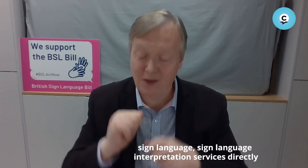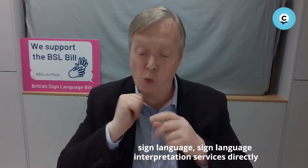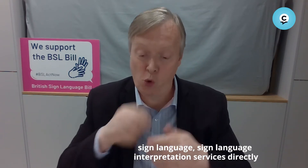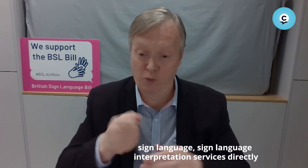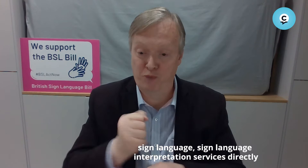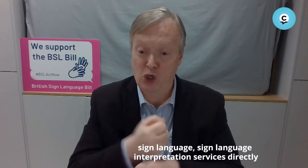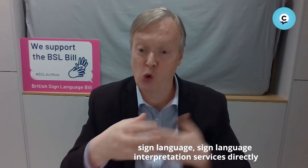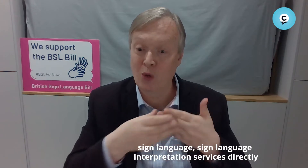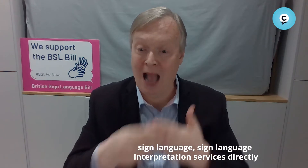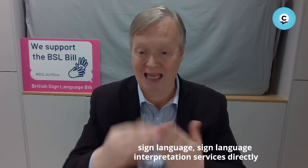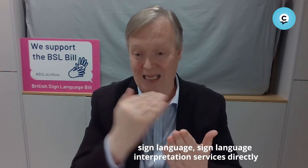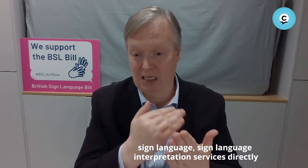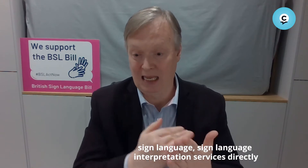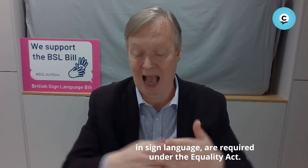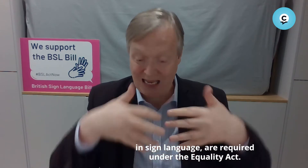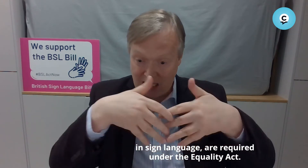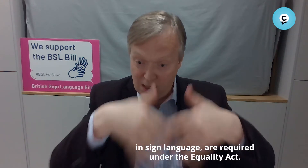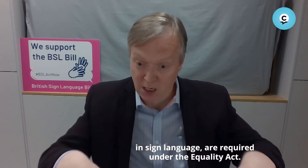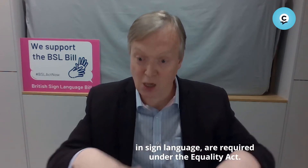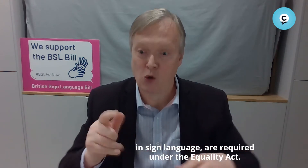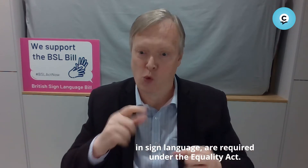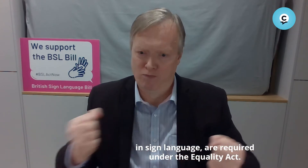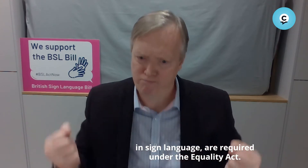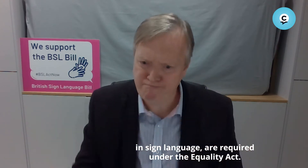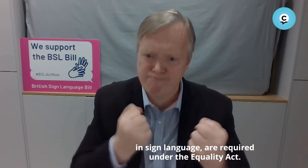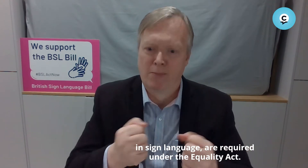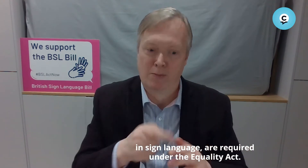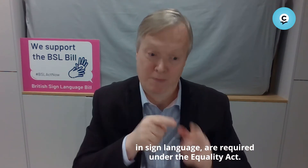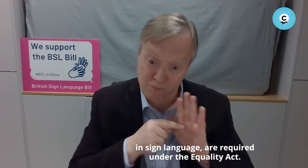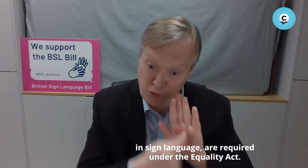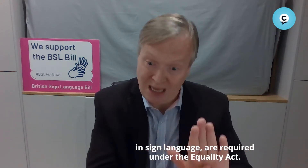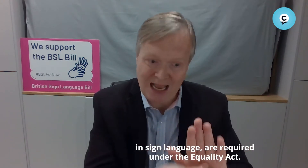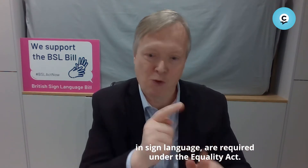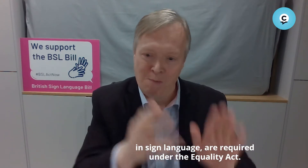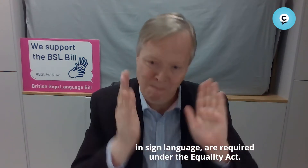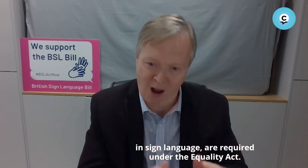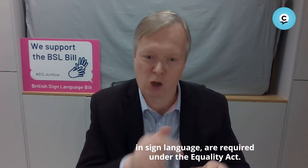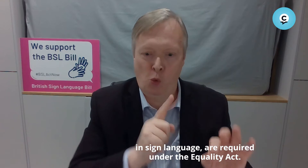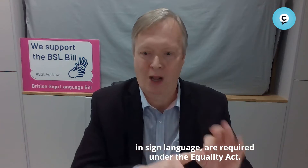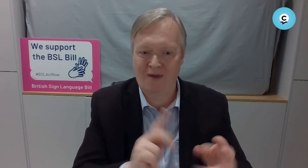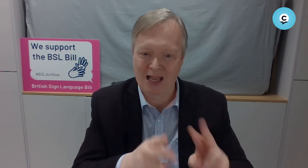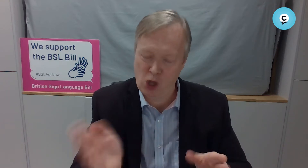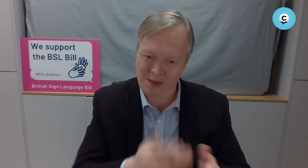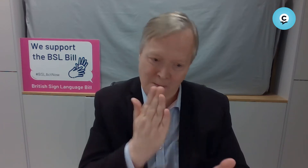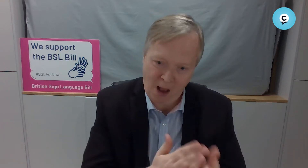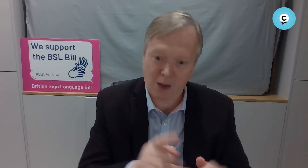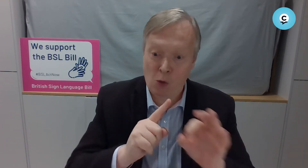interpretation, services directly in sign language are required under the Equality Act. And